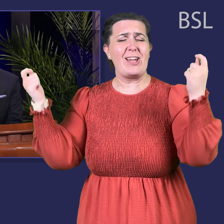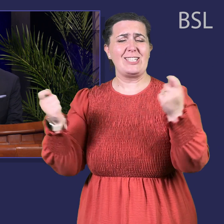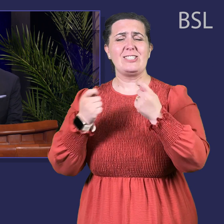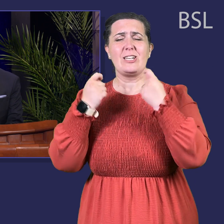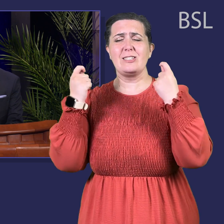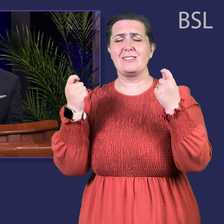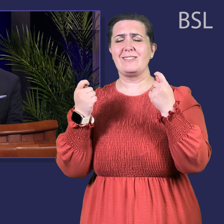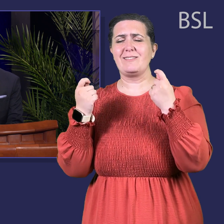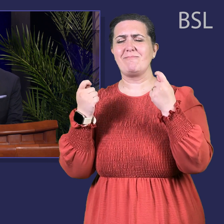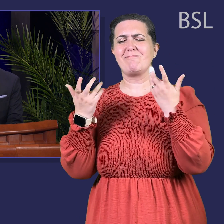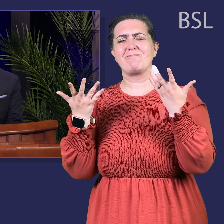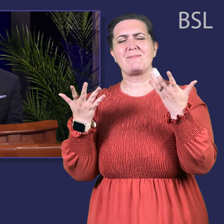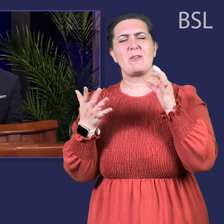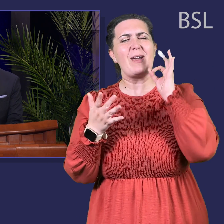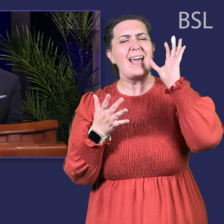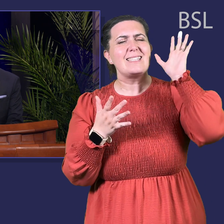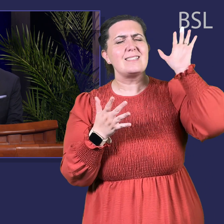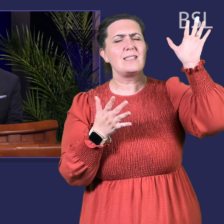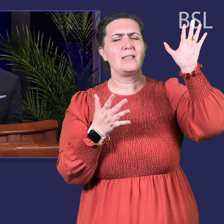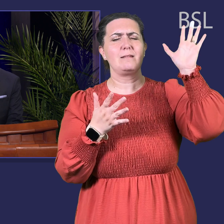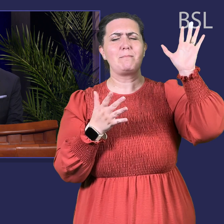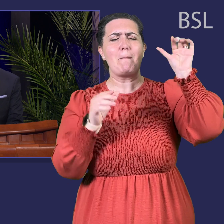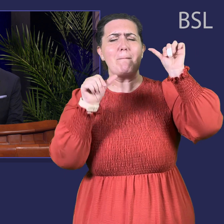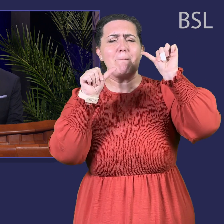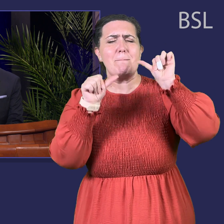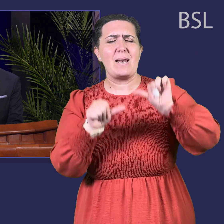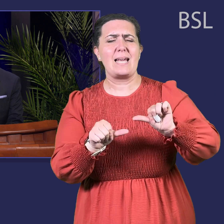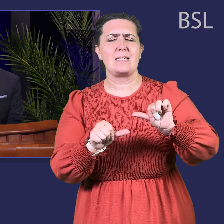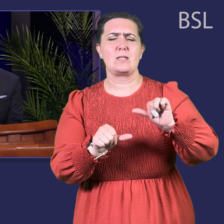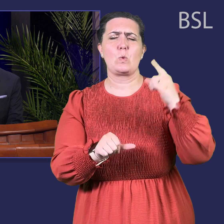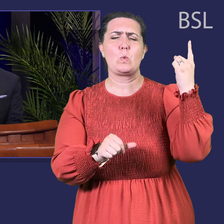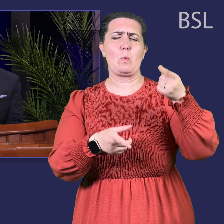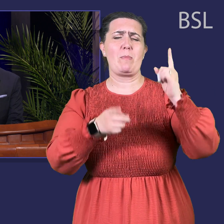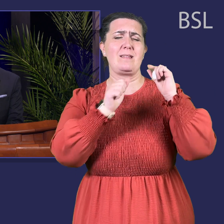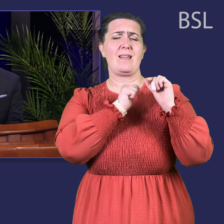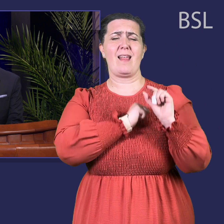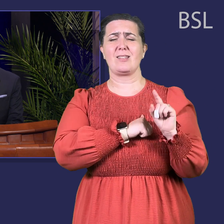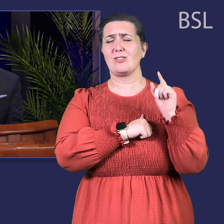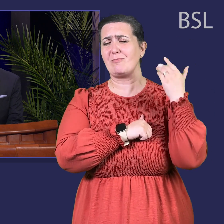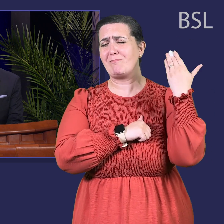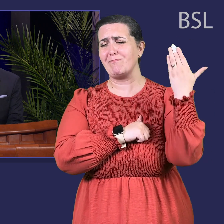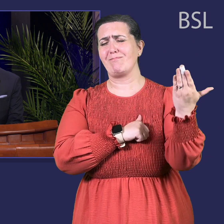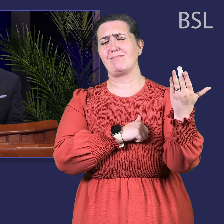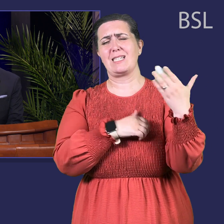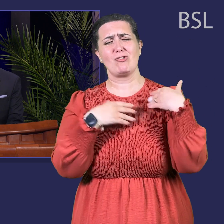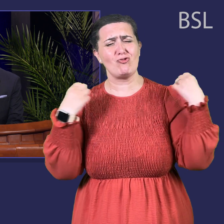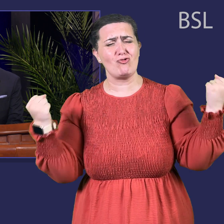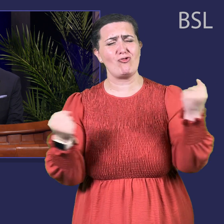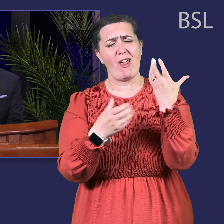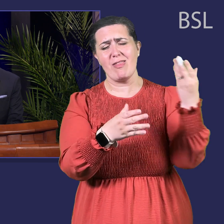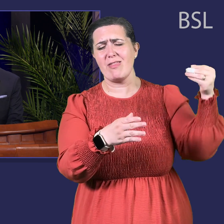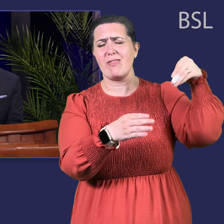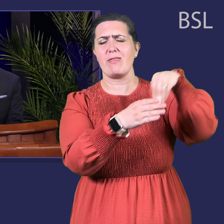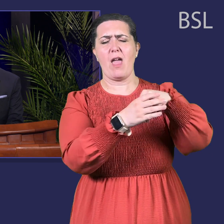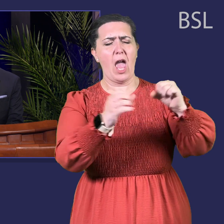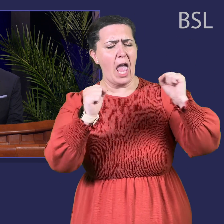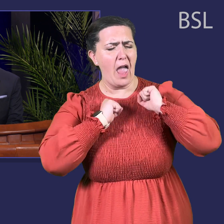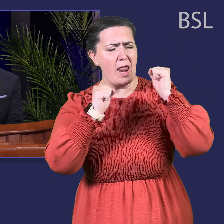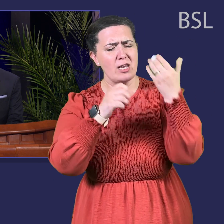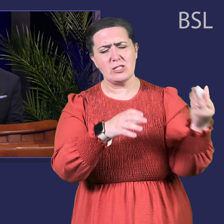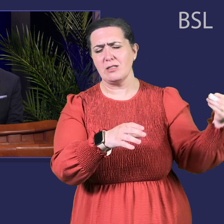marvelous celebration, we ask thee to bless President Russell M. Nelson with the